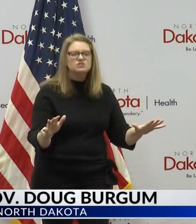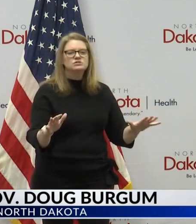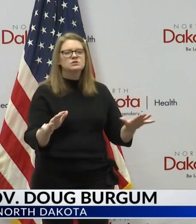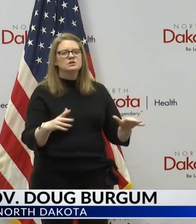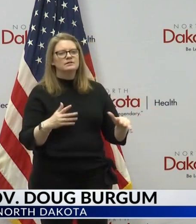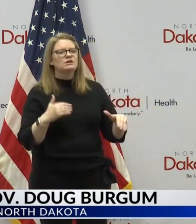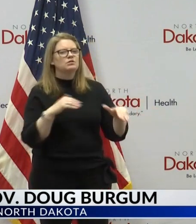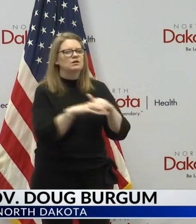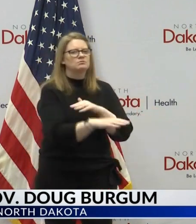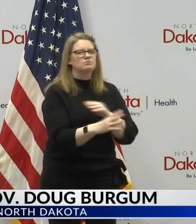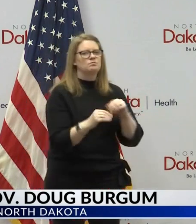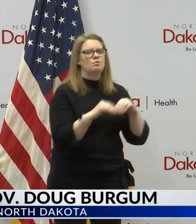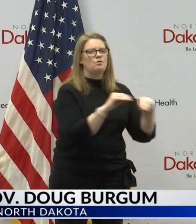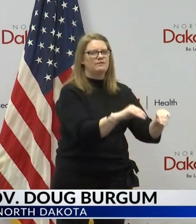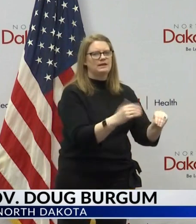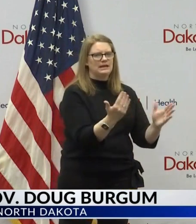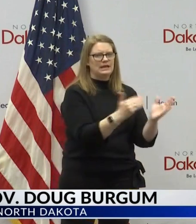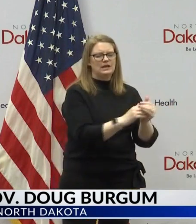North Dakota Veterans Affairs.